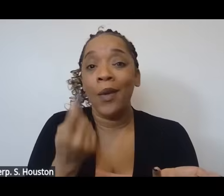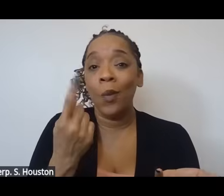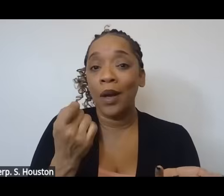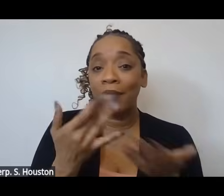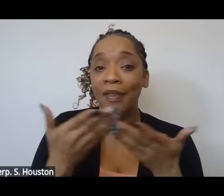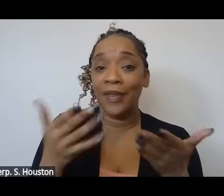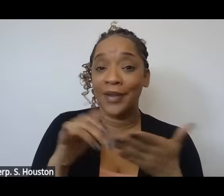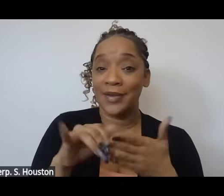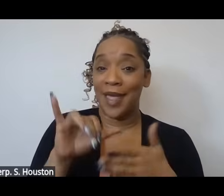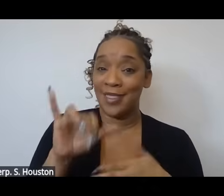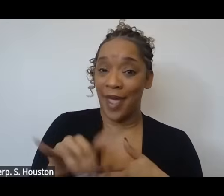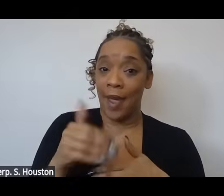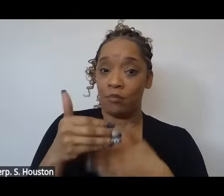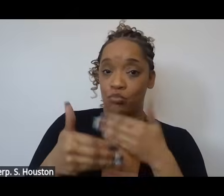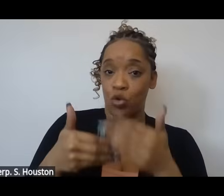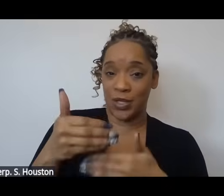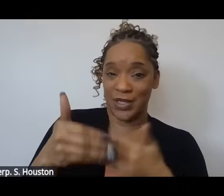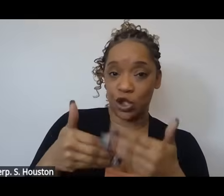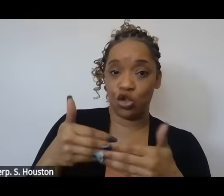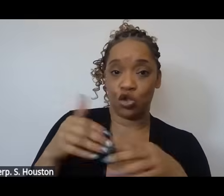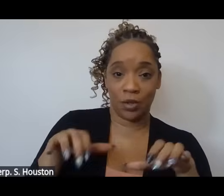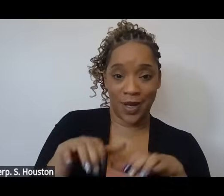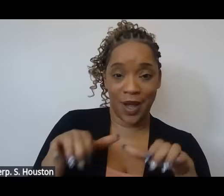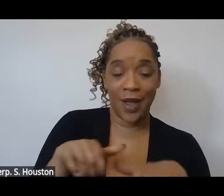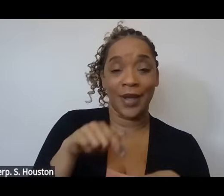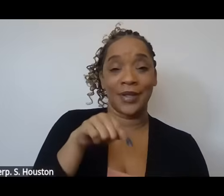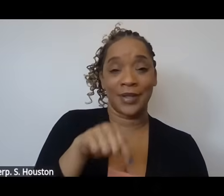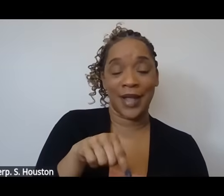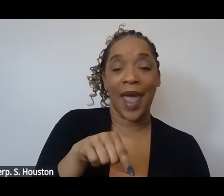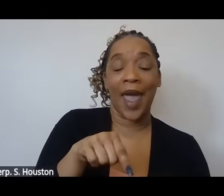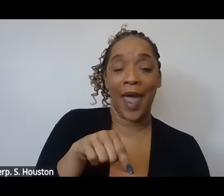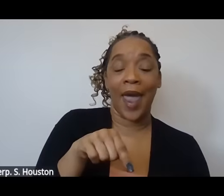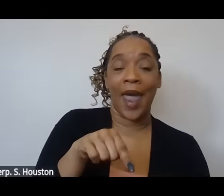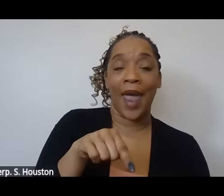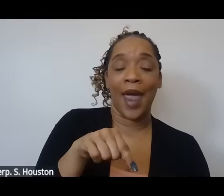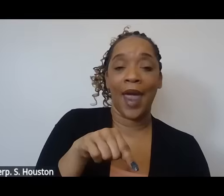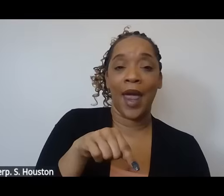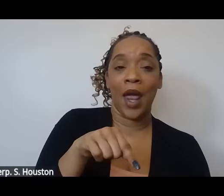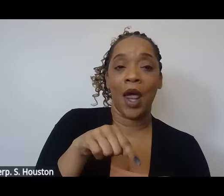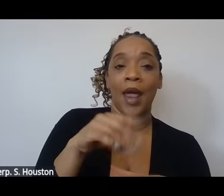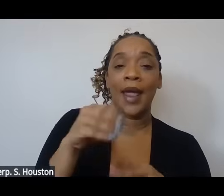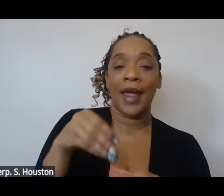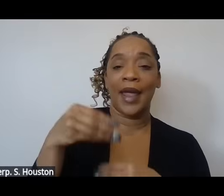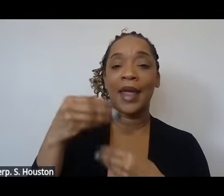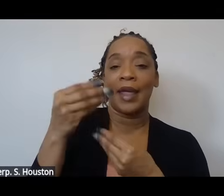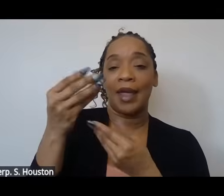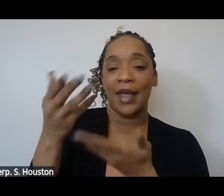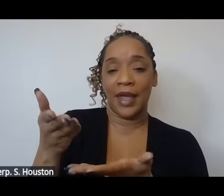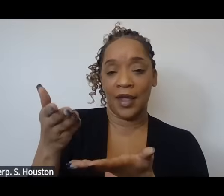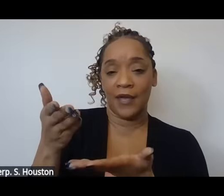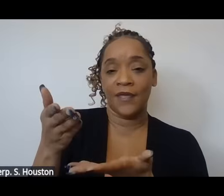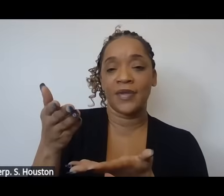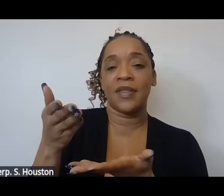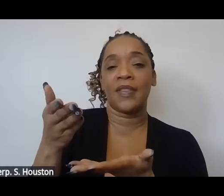is give the candidate or the ballot question committee, assuming this is equally